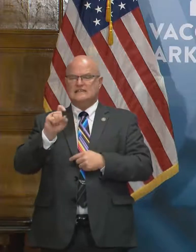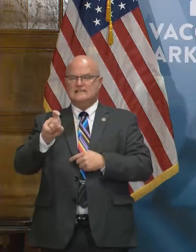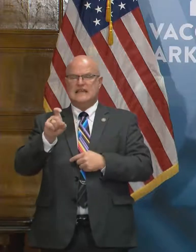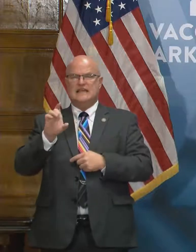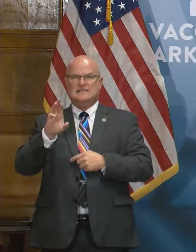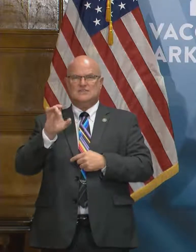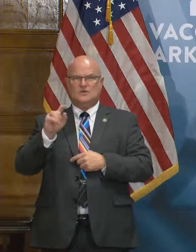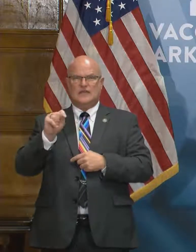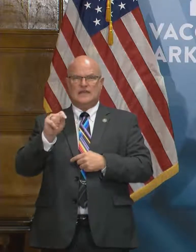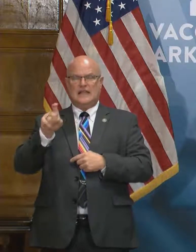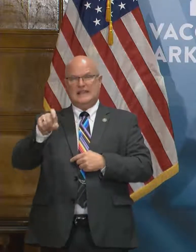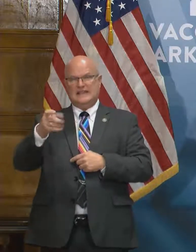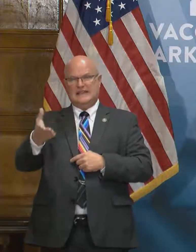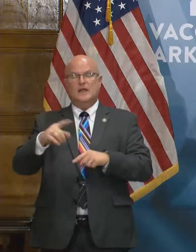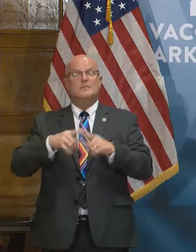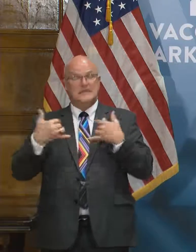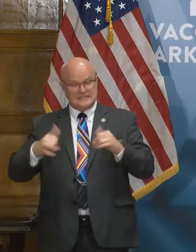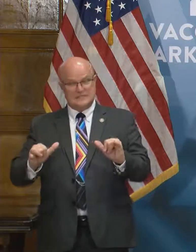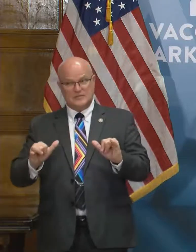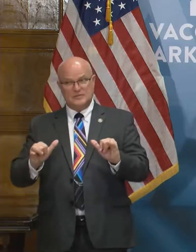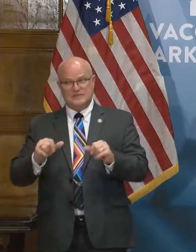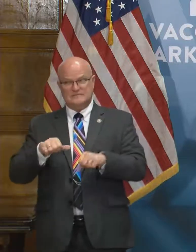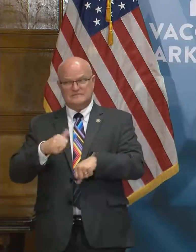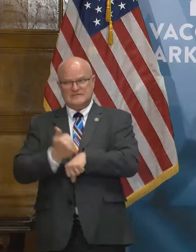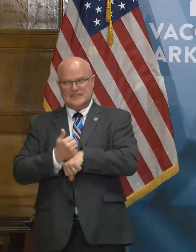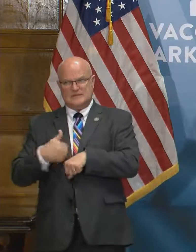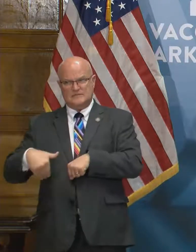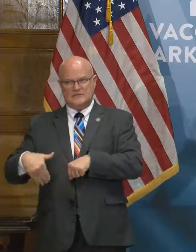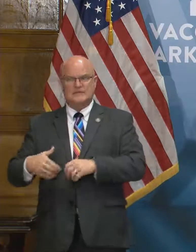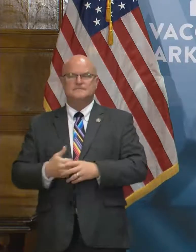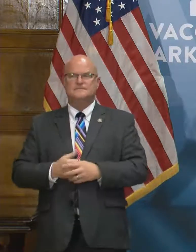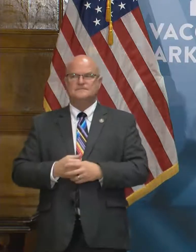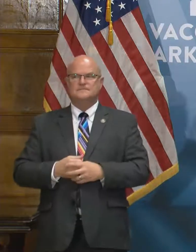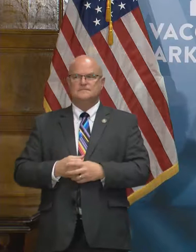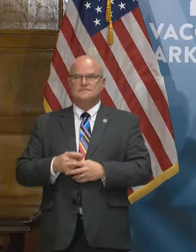that might be needed there, but that's still being formulated.